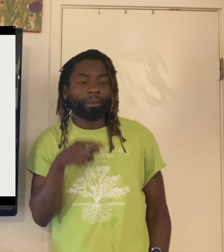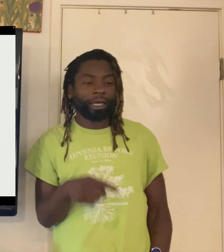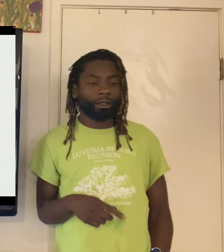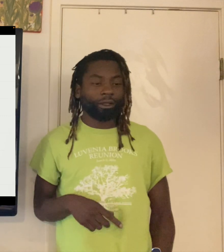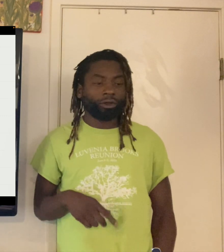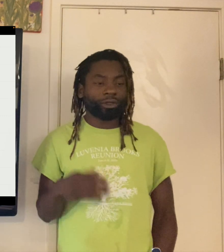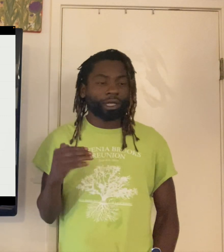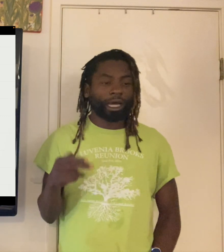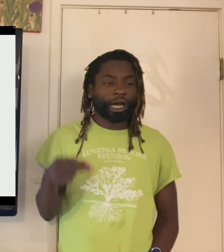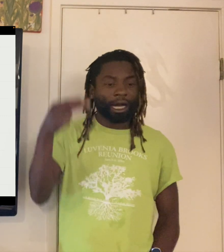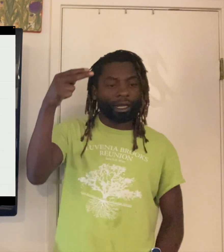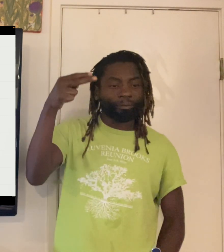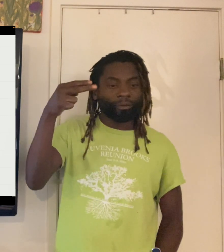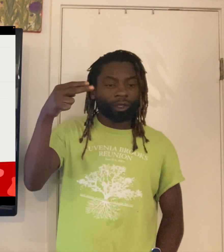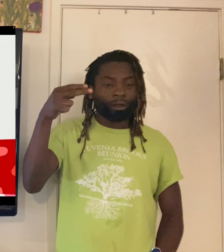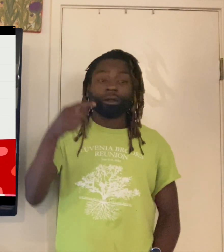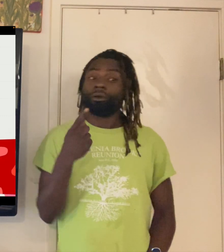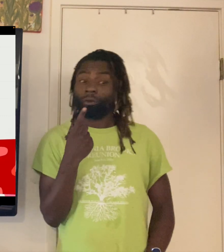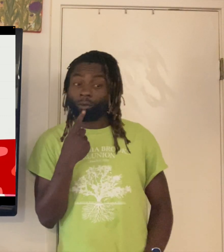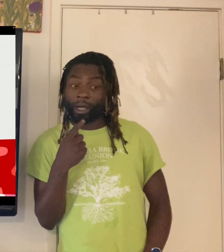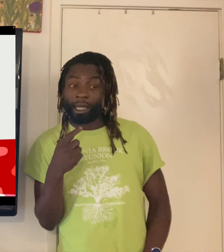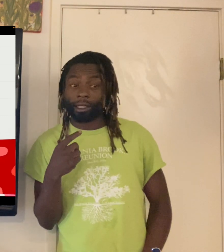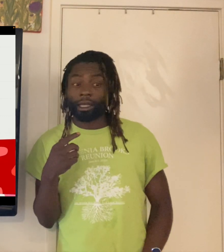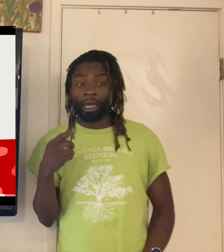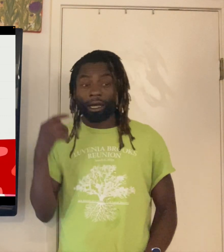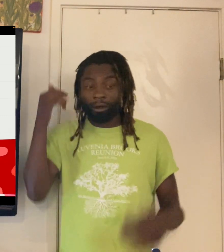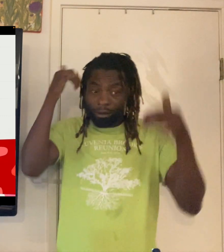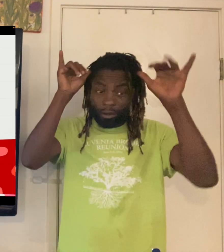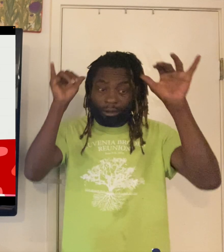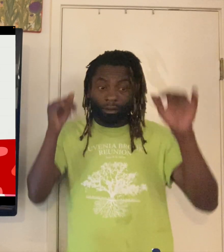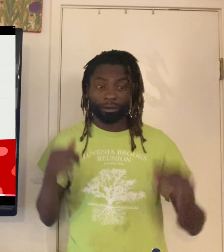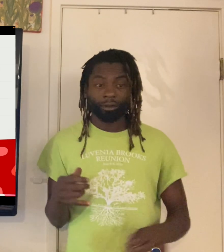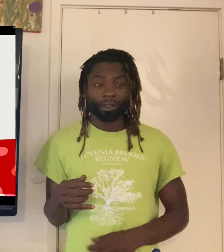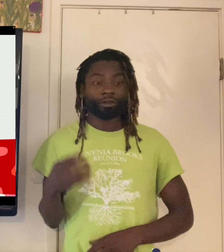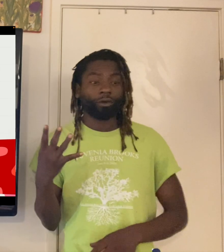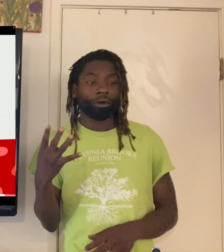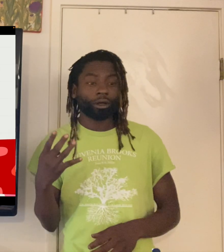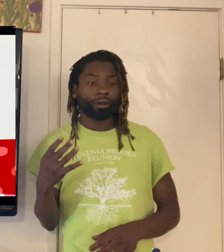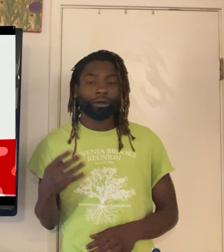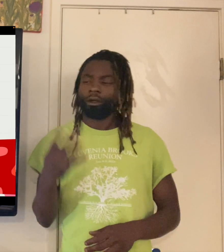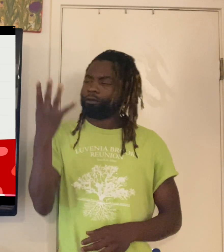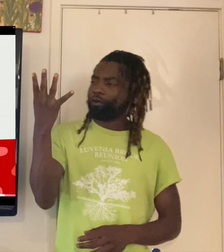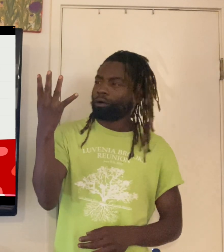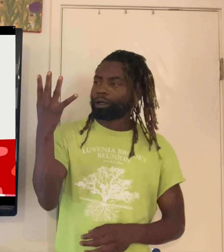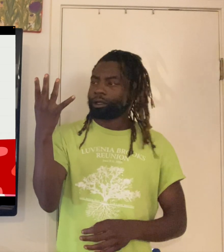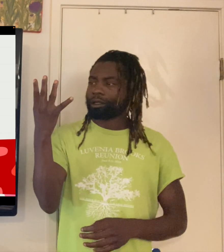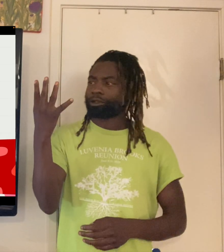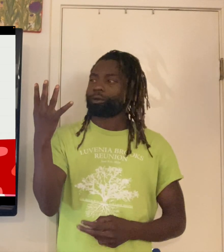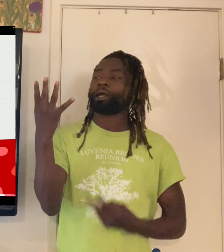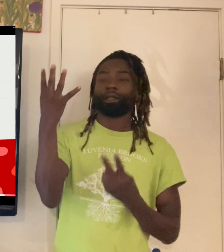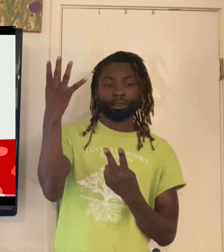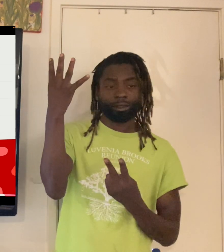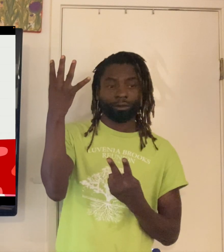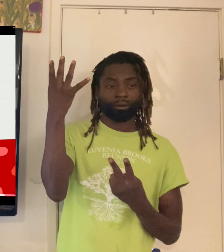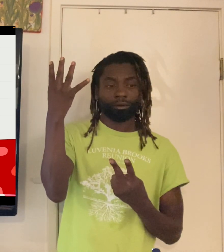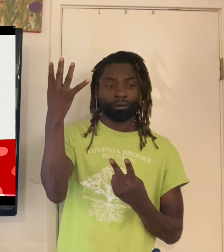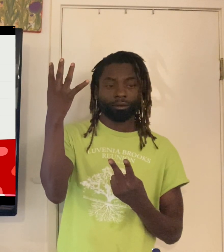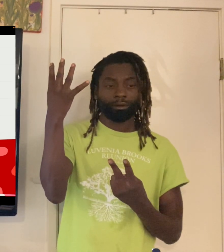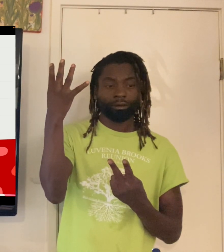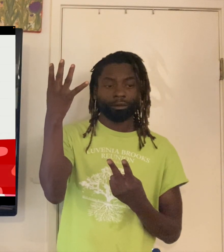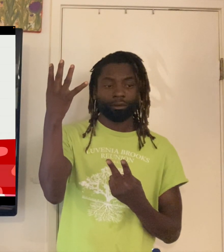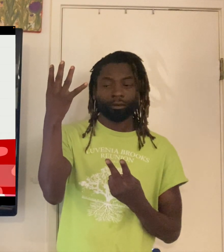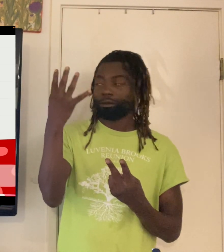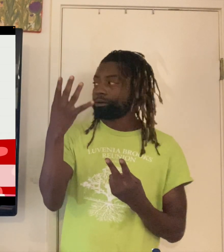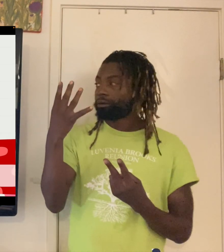high. And red cow's hat is 4 salamanders high. 4 is a larger number than 2. So that